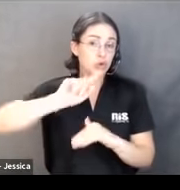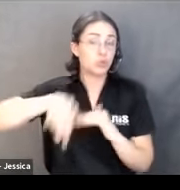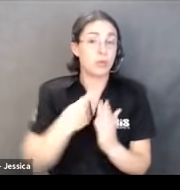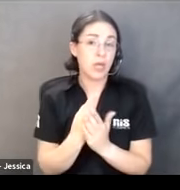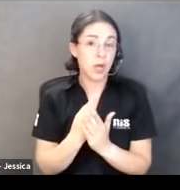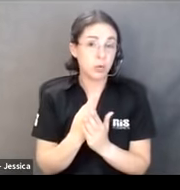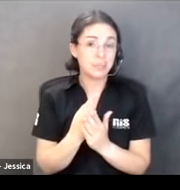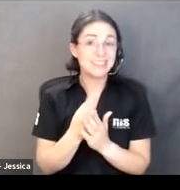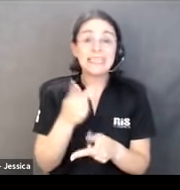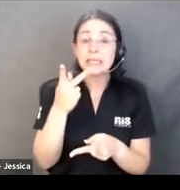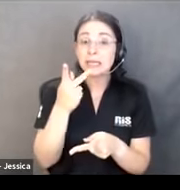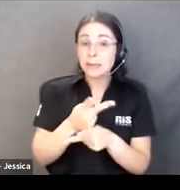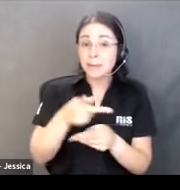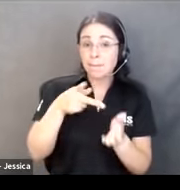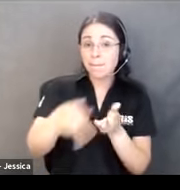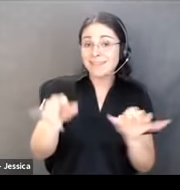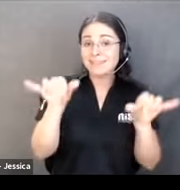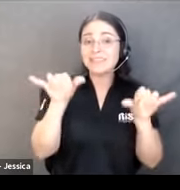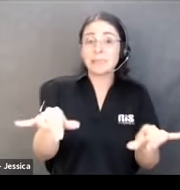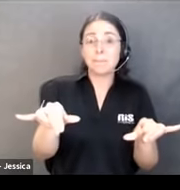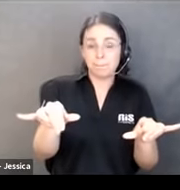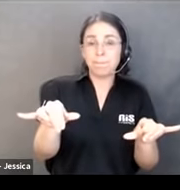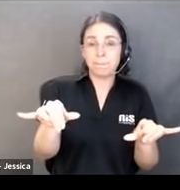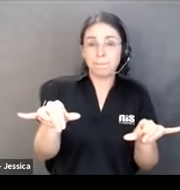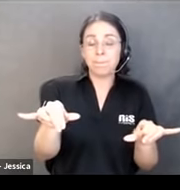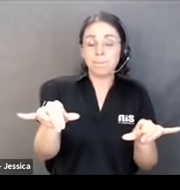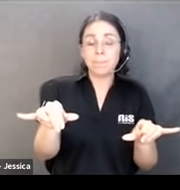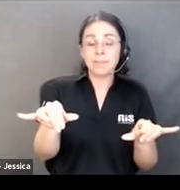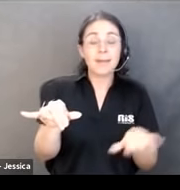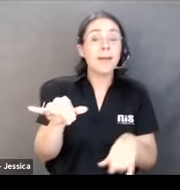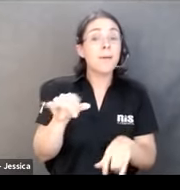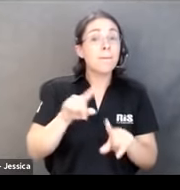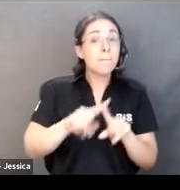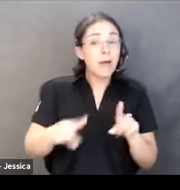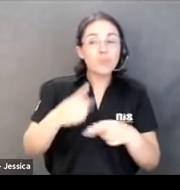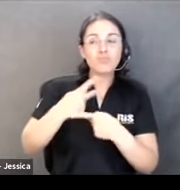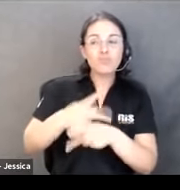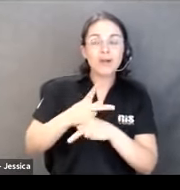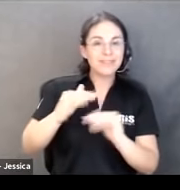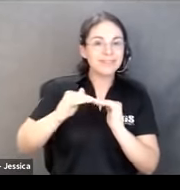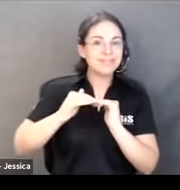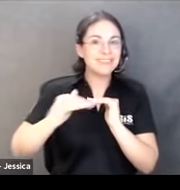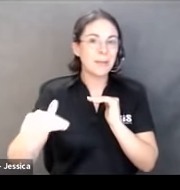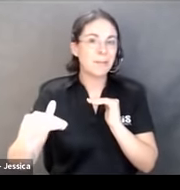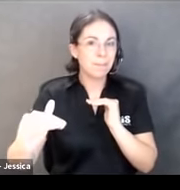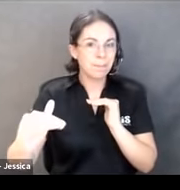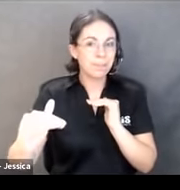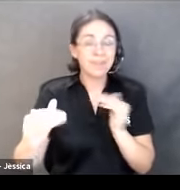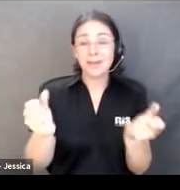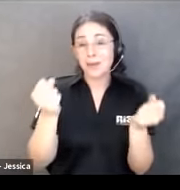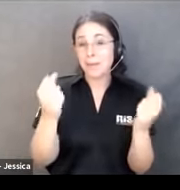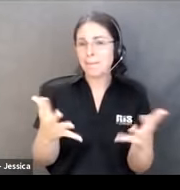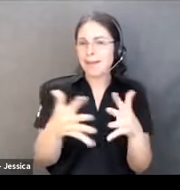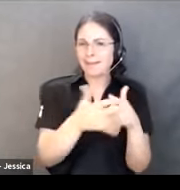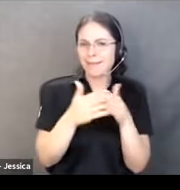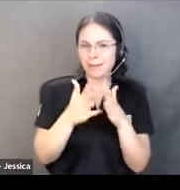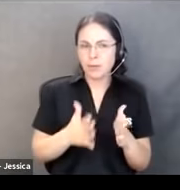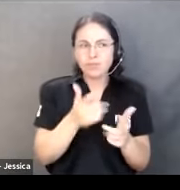keep pay constant, but not see a reduction in productivity. Many, many Americans, I think, are interested in